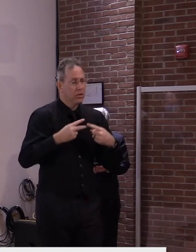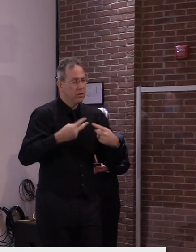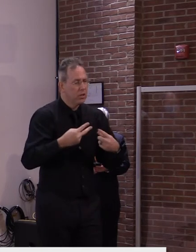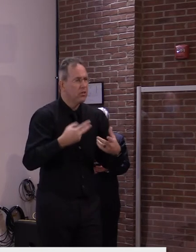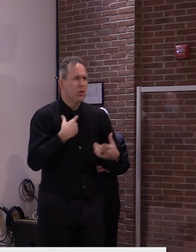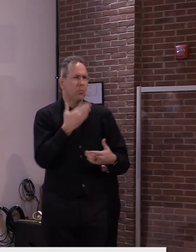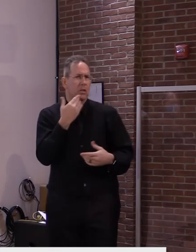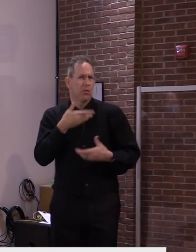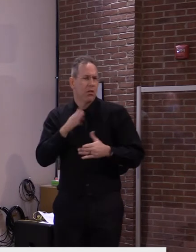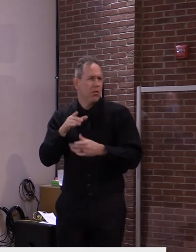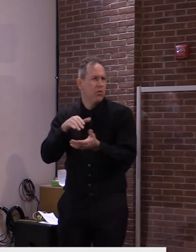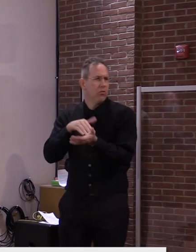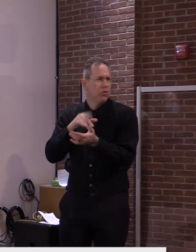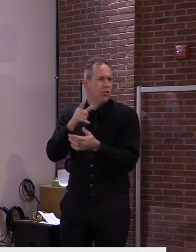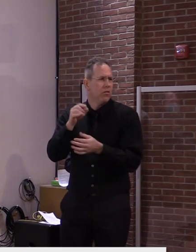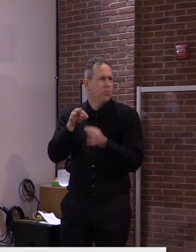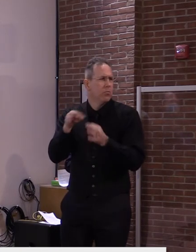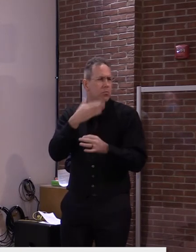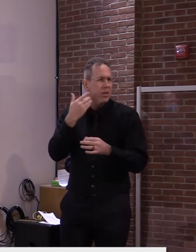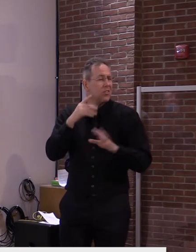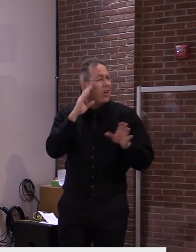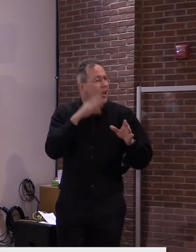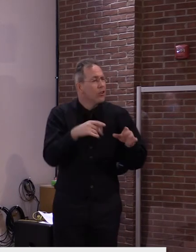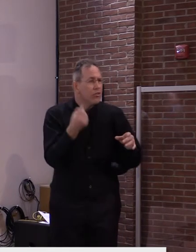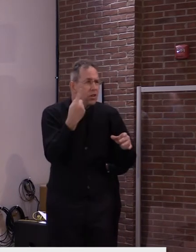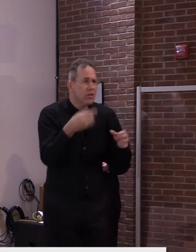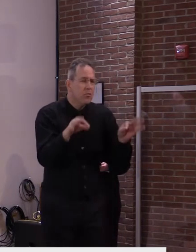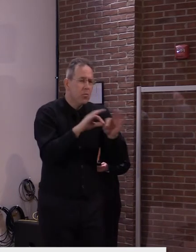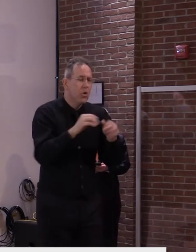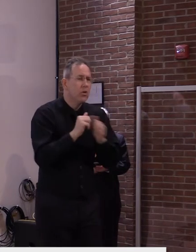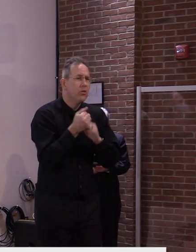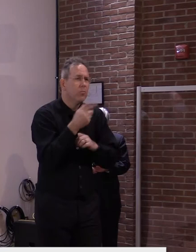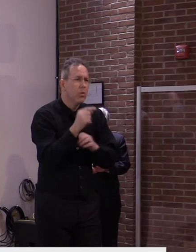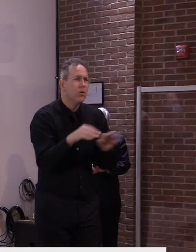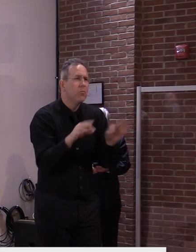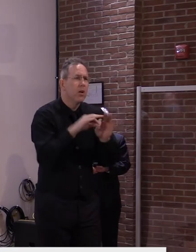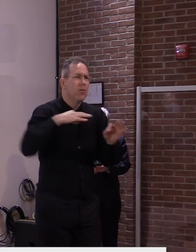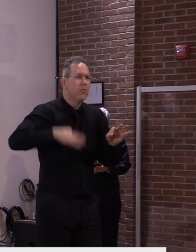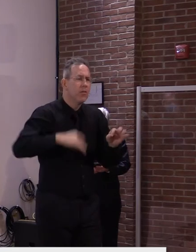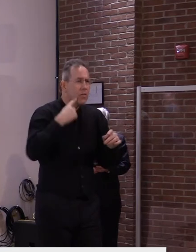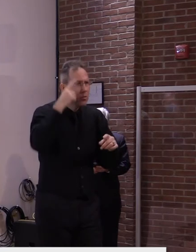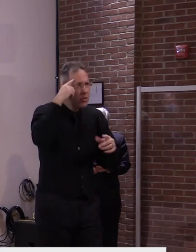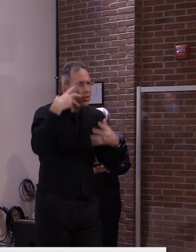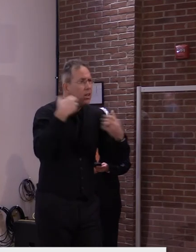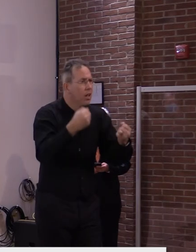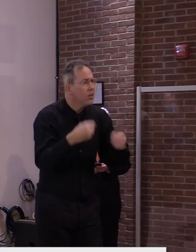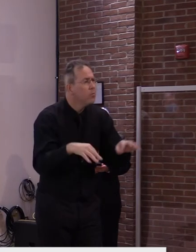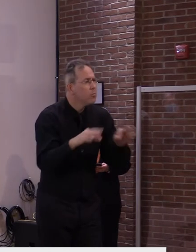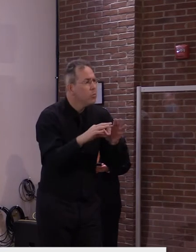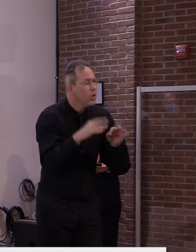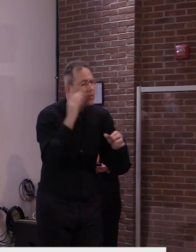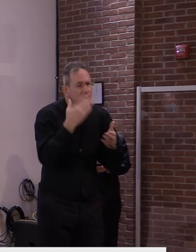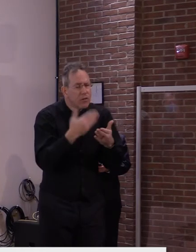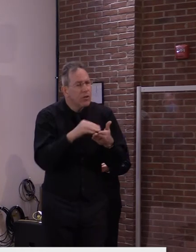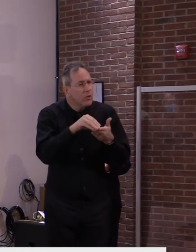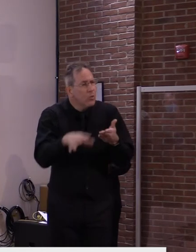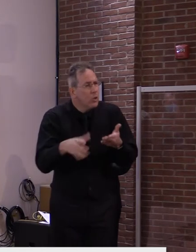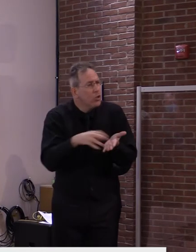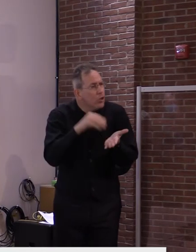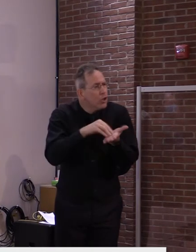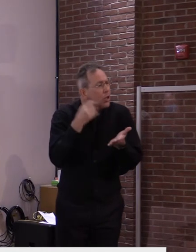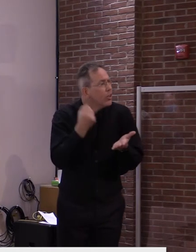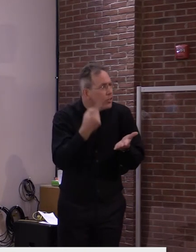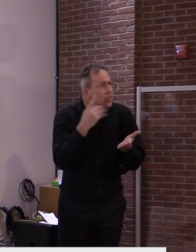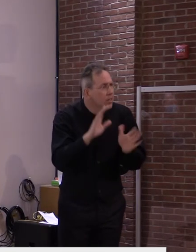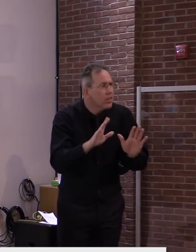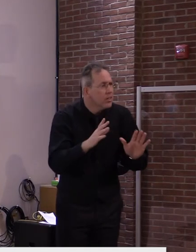the real benefits we have heard from students and coaches alike about being able to resume